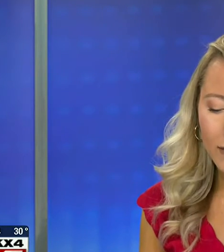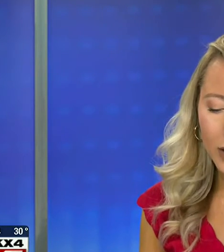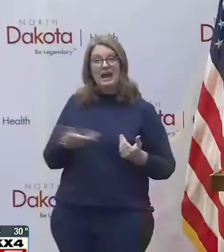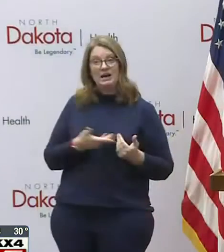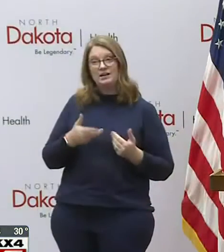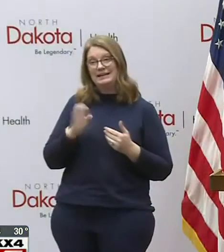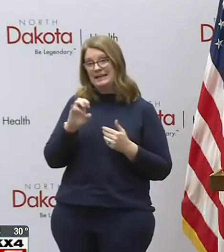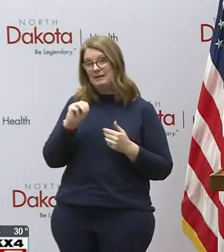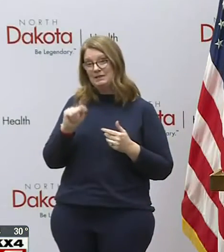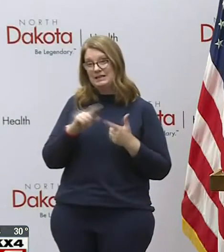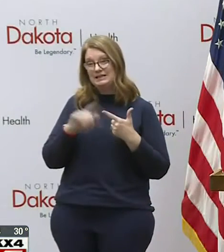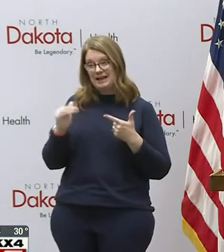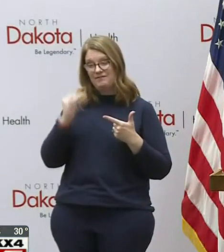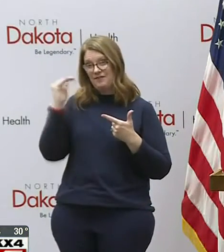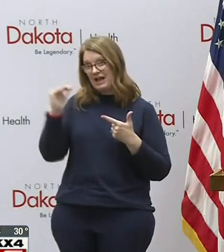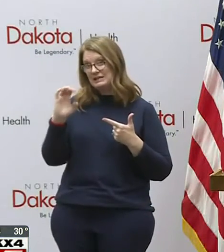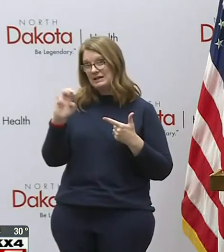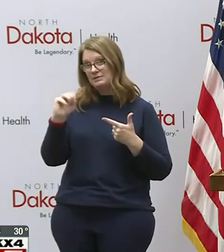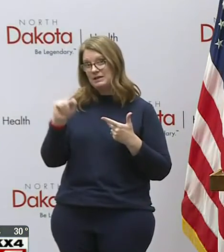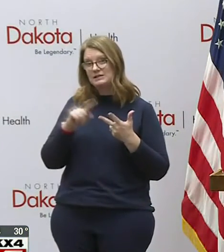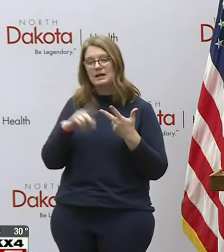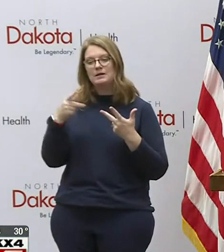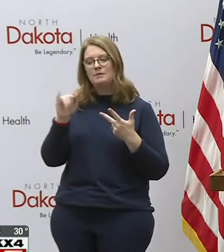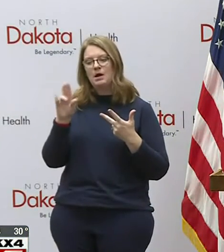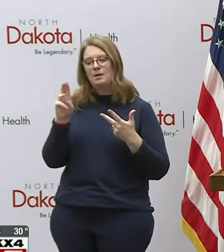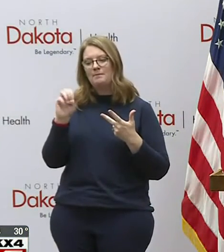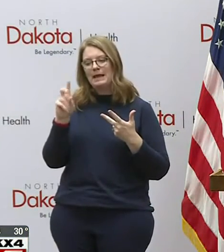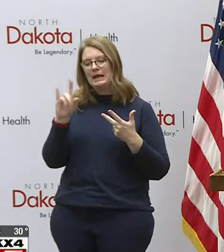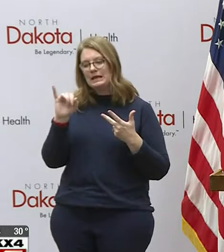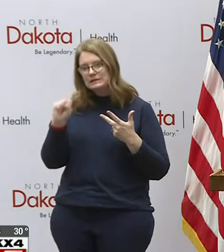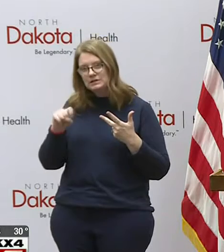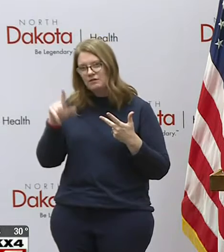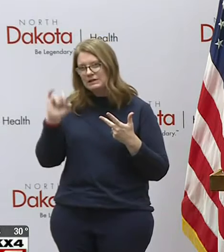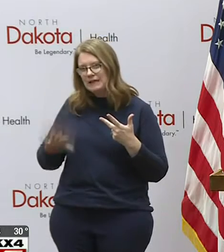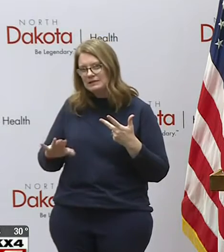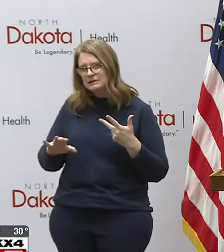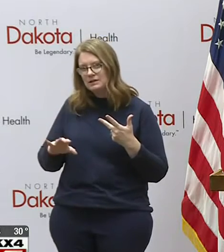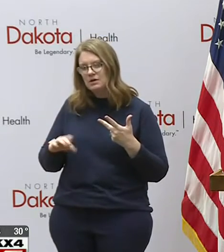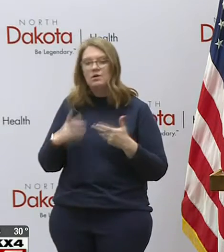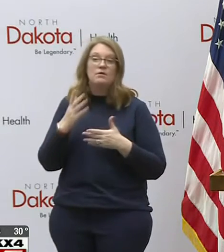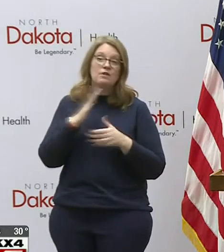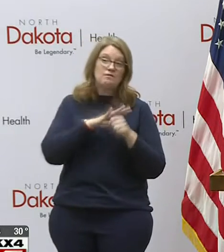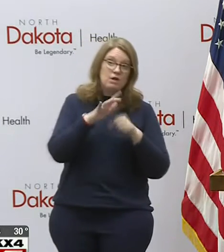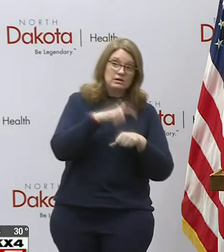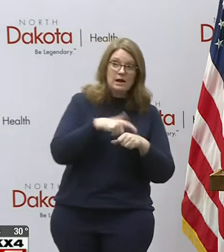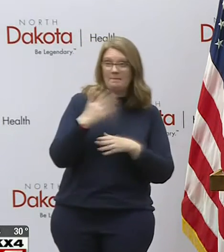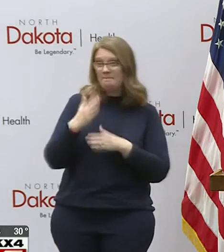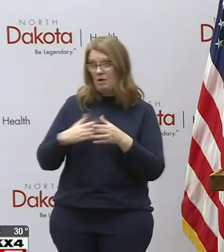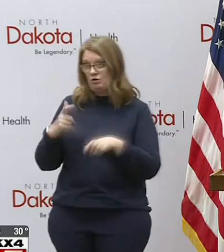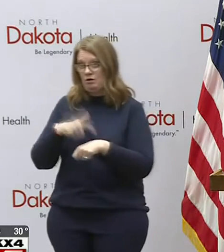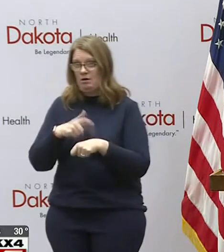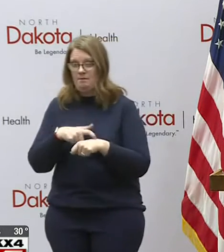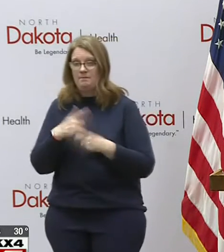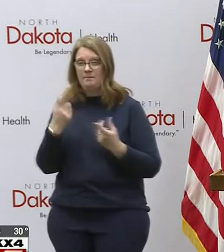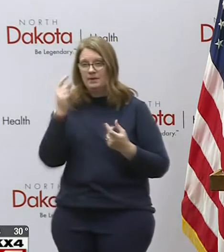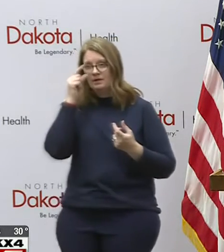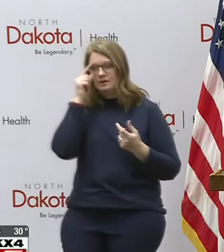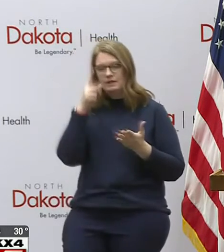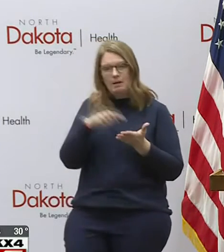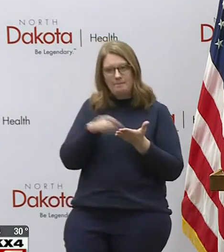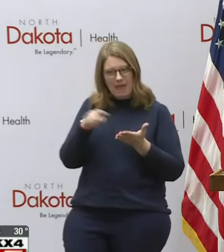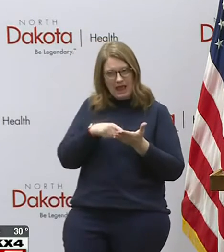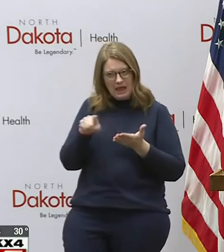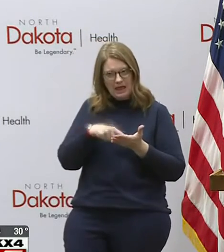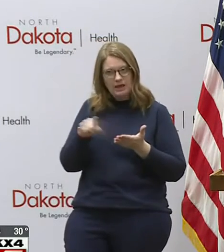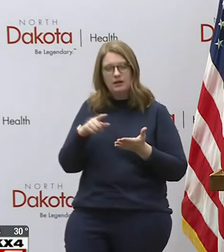The governor indicated that since late last week, the numbers of active cases have climbed 10%. The governor said that it took 7 months